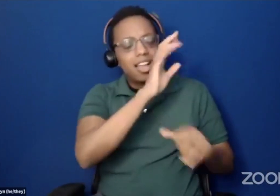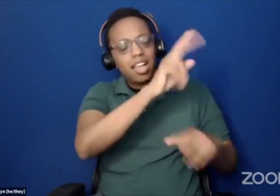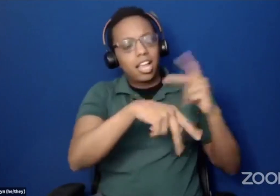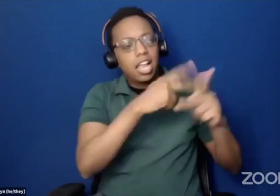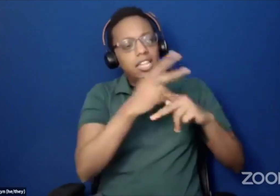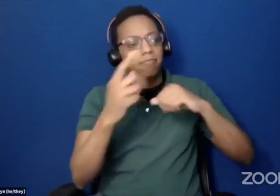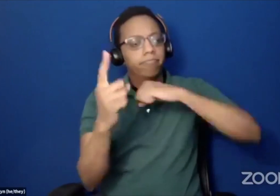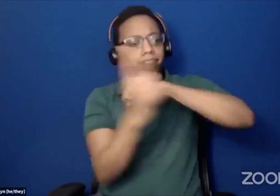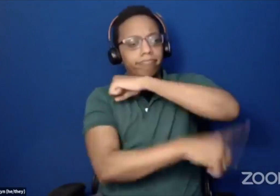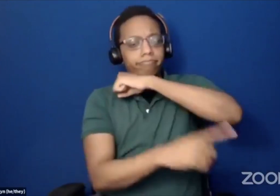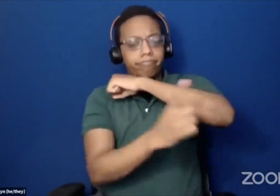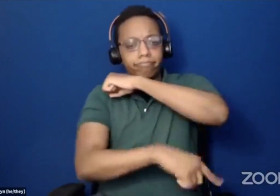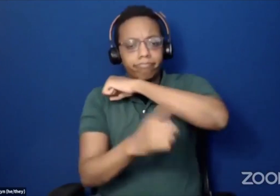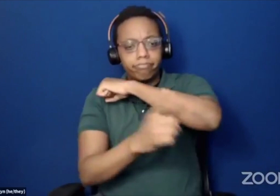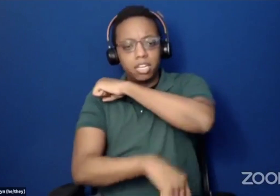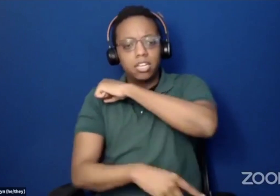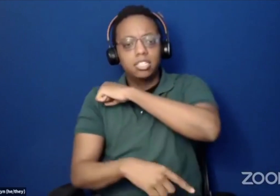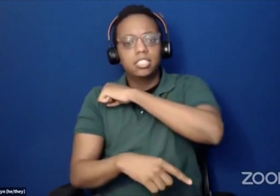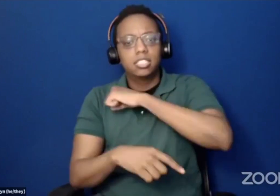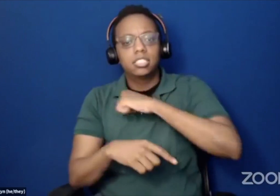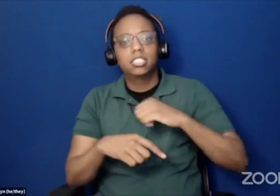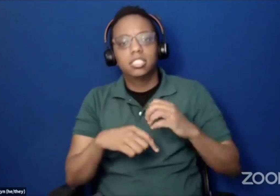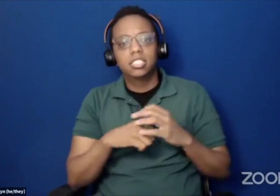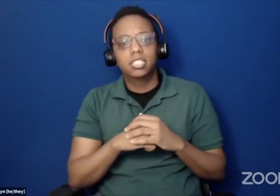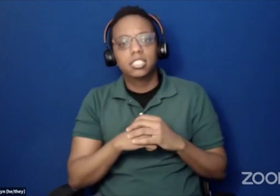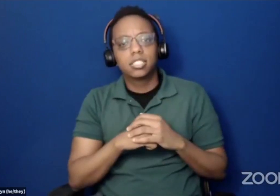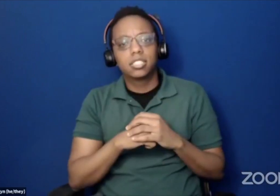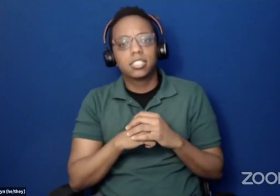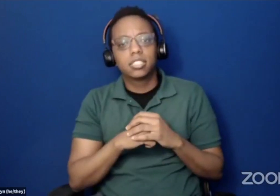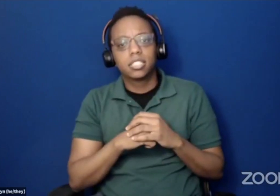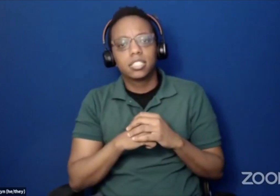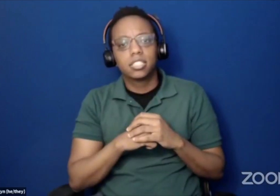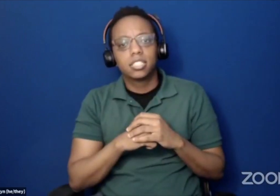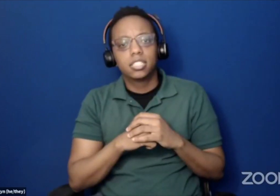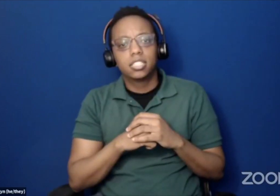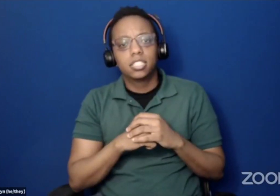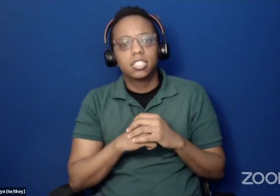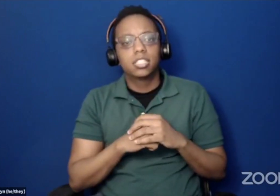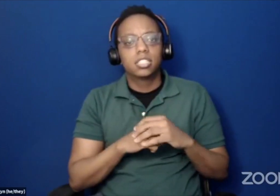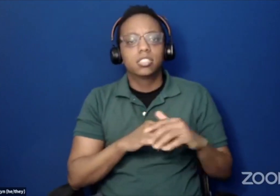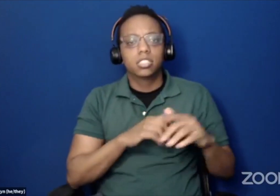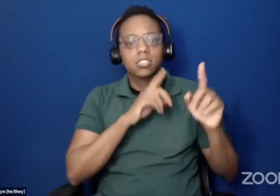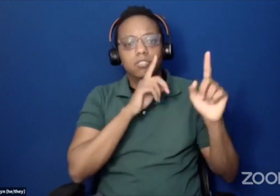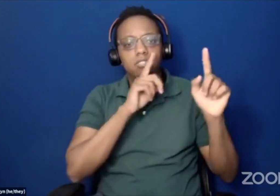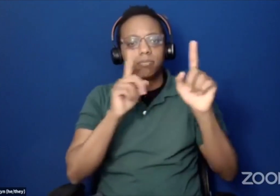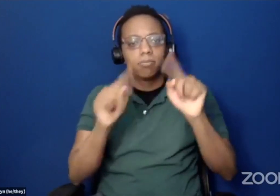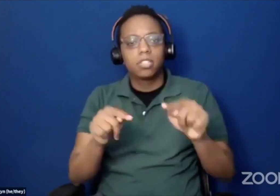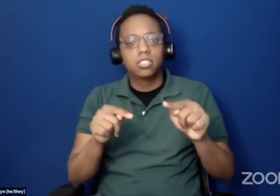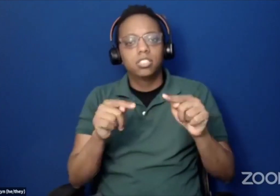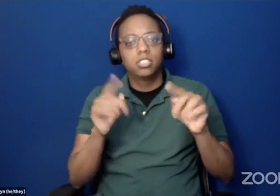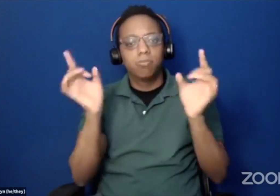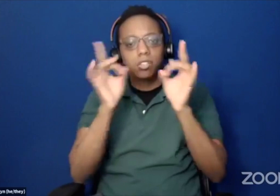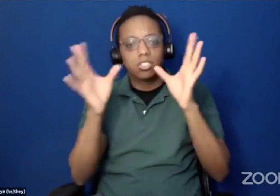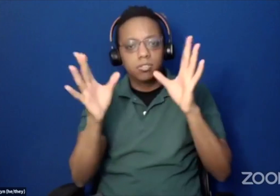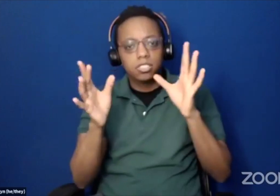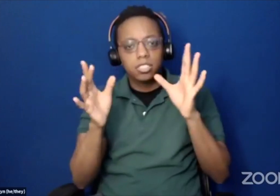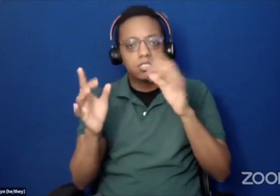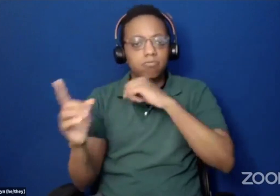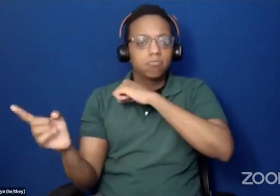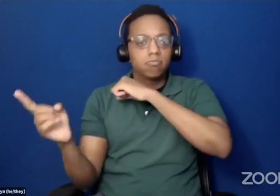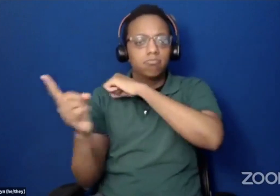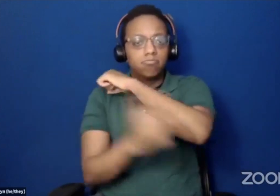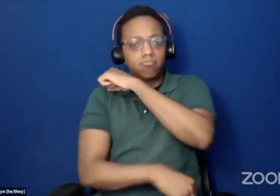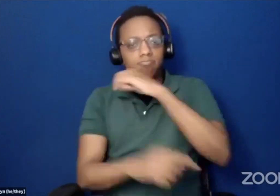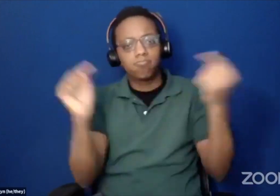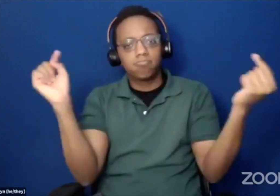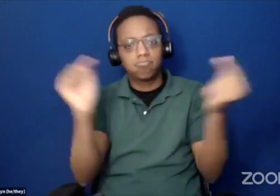with this is we respond to the punishment through harm and violence. We have always